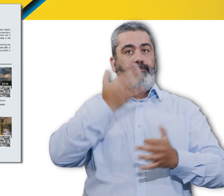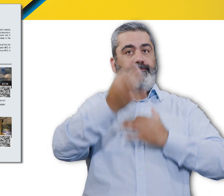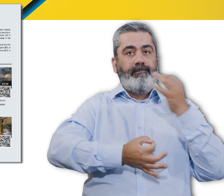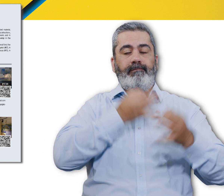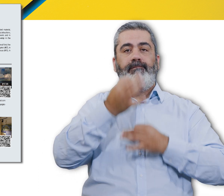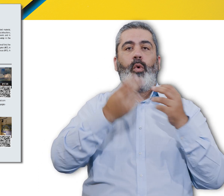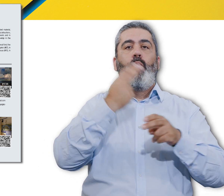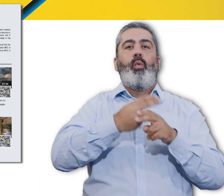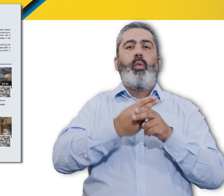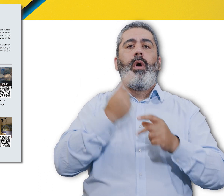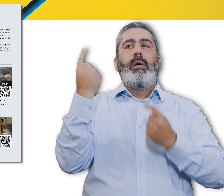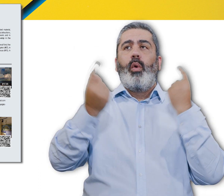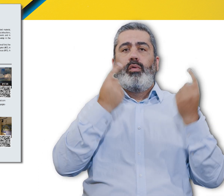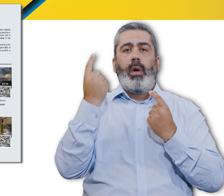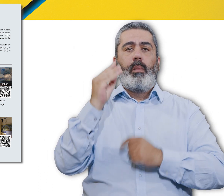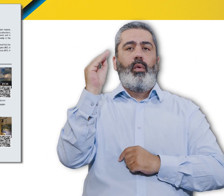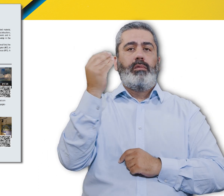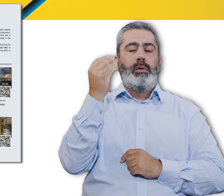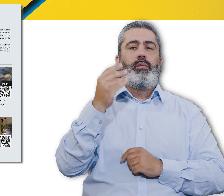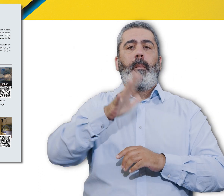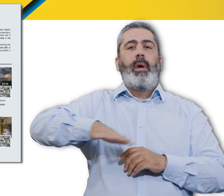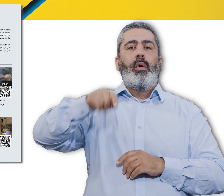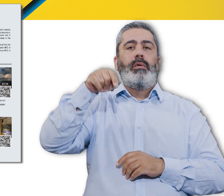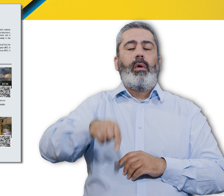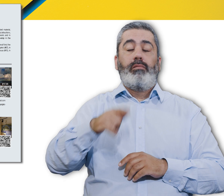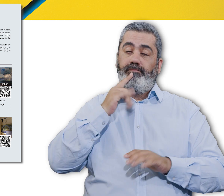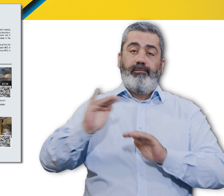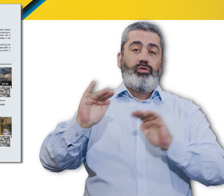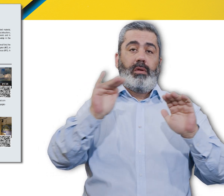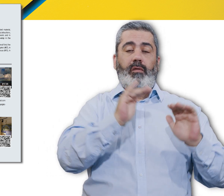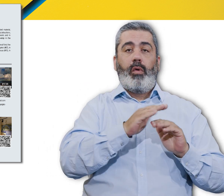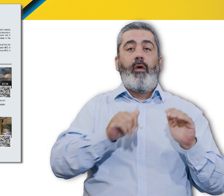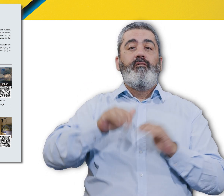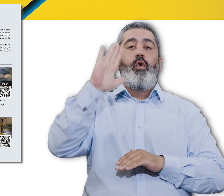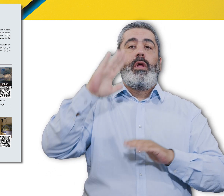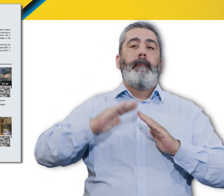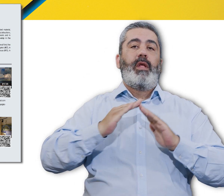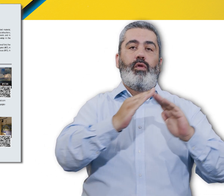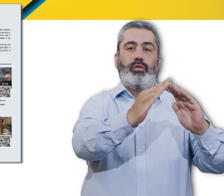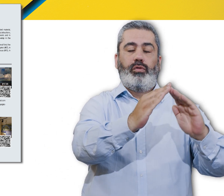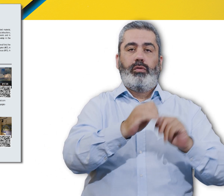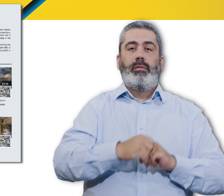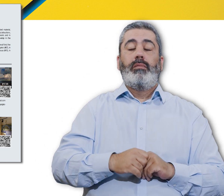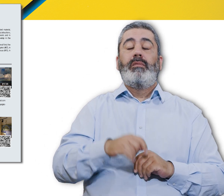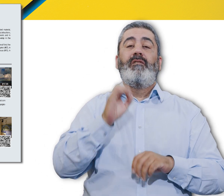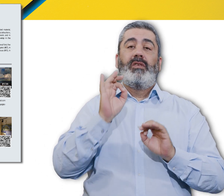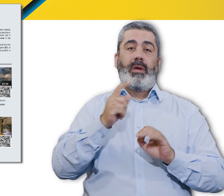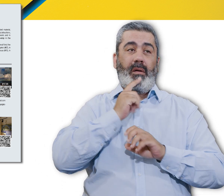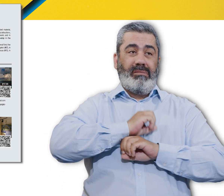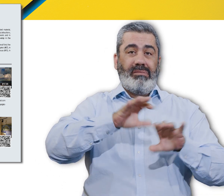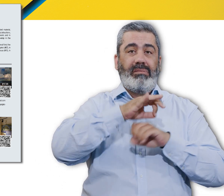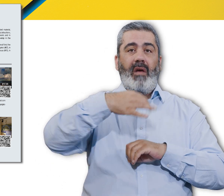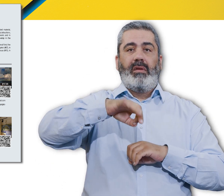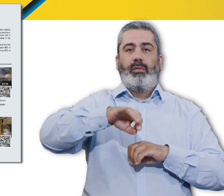and cultural characteristics of the protected area of Northern Pindos, as well as to raise their awareness towards the natural and man-made environment. In